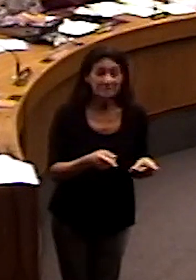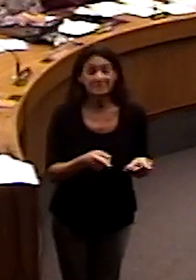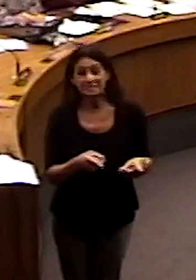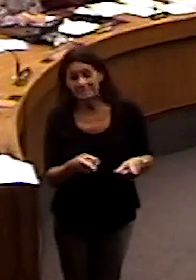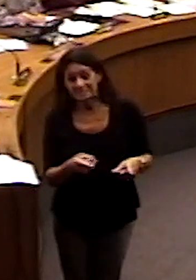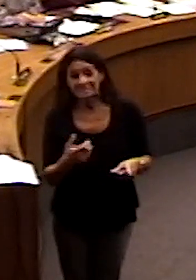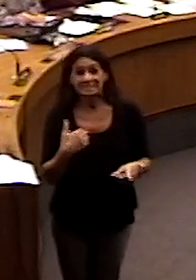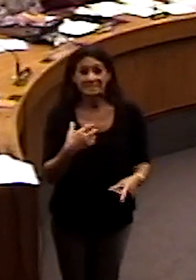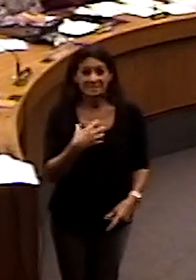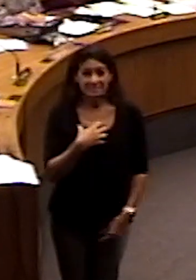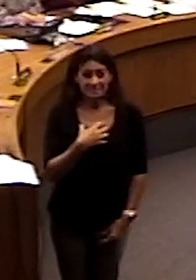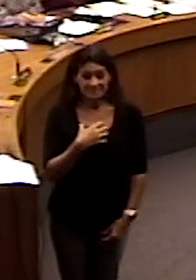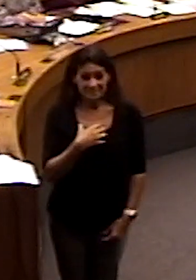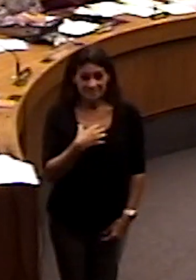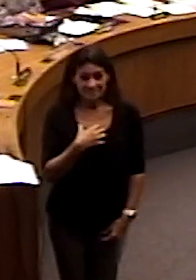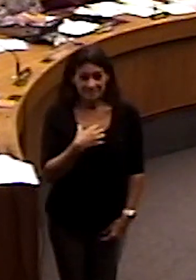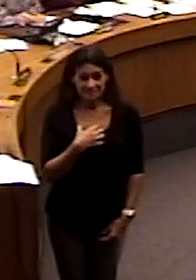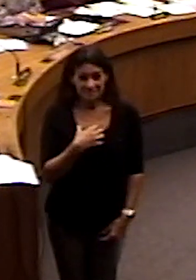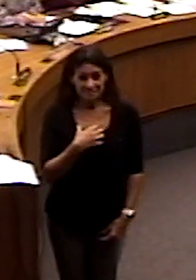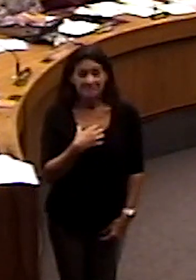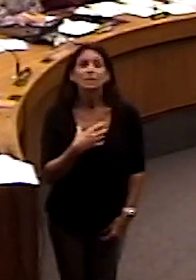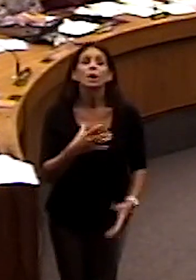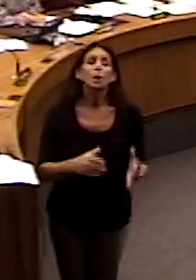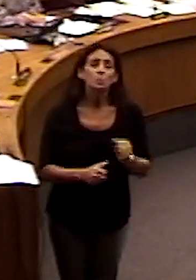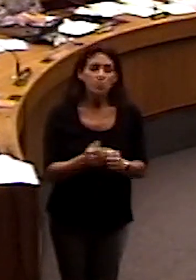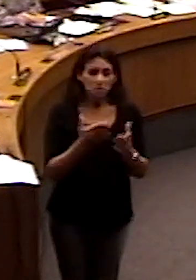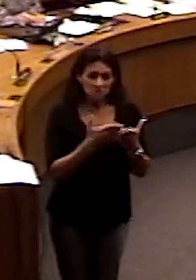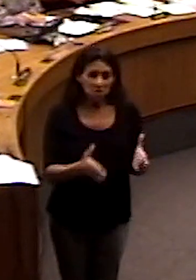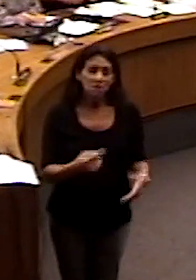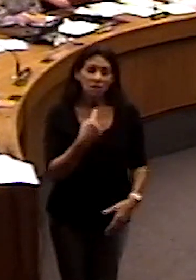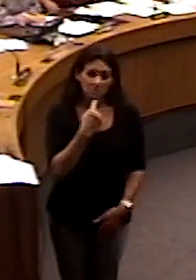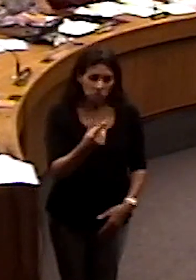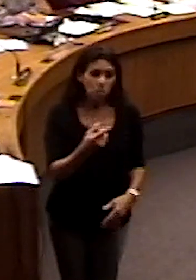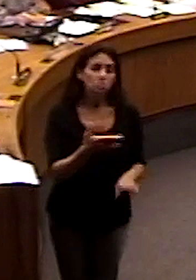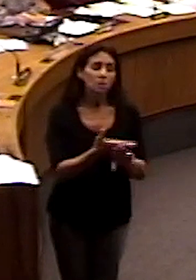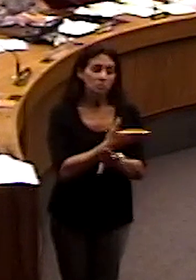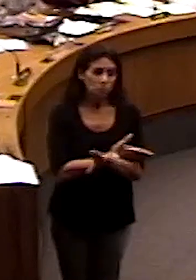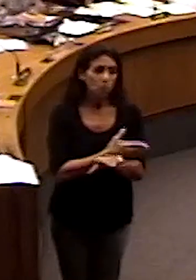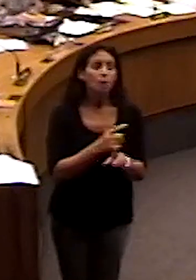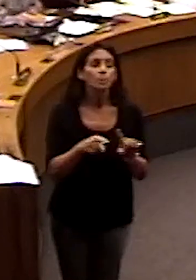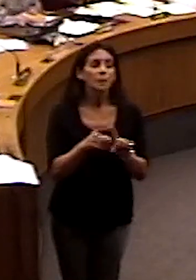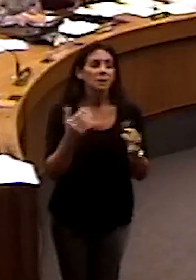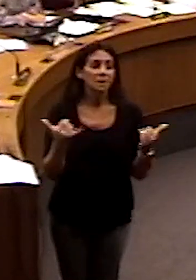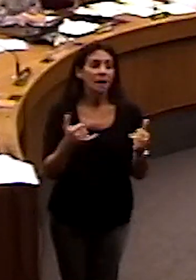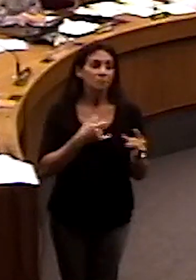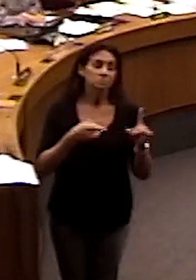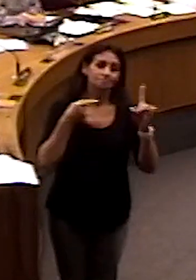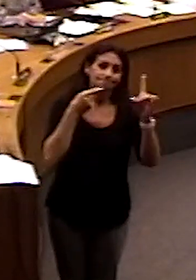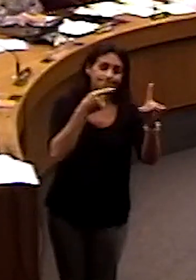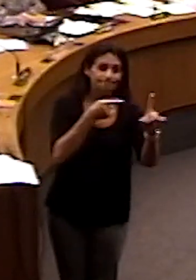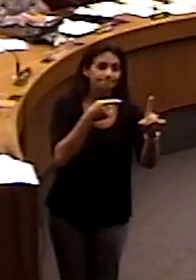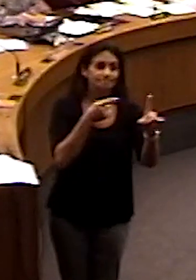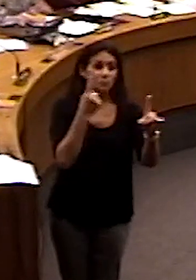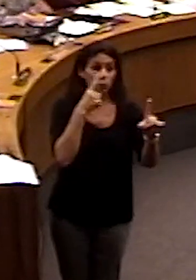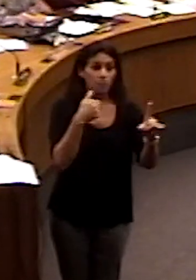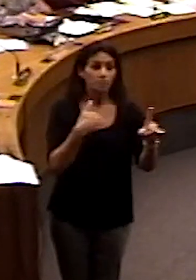There's a lot of things that we can go over, but most of the stuff we've already mentioned to council. Our main concern, at least for